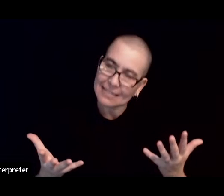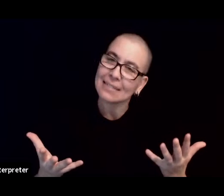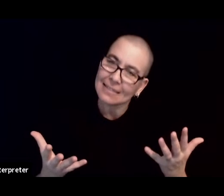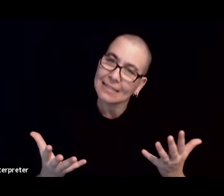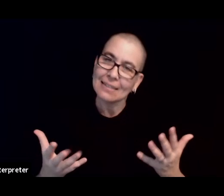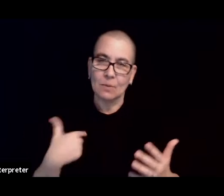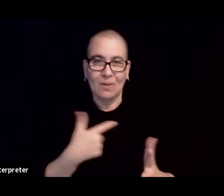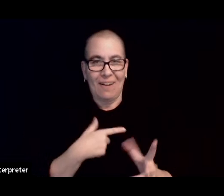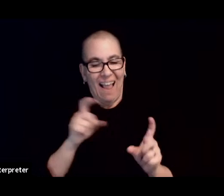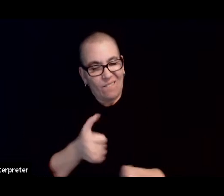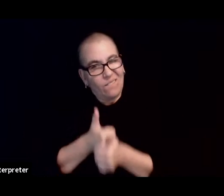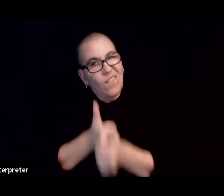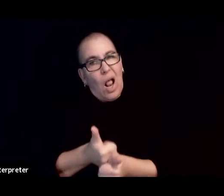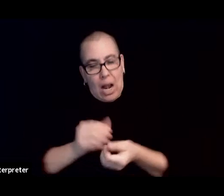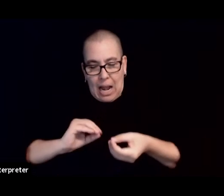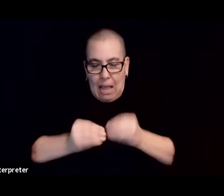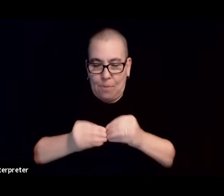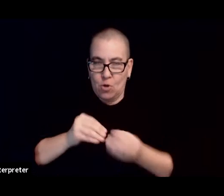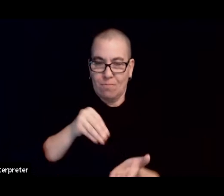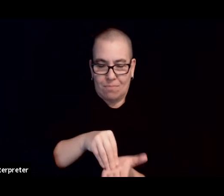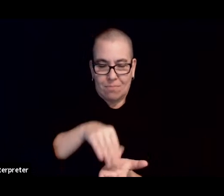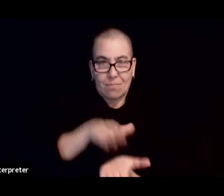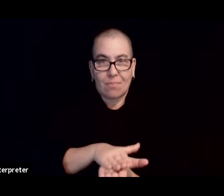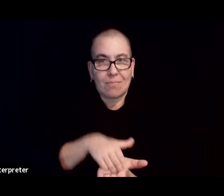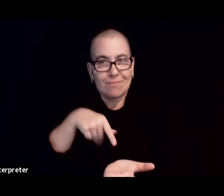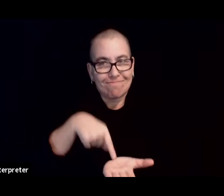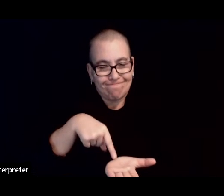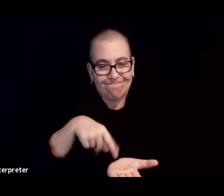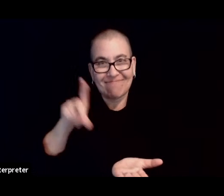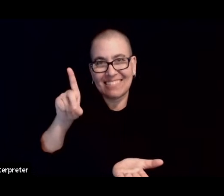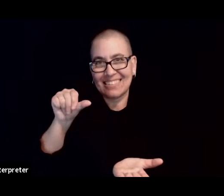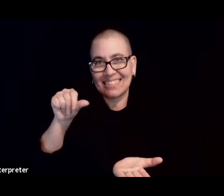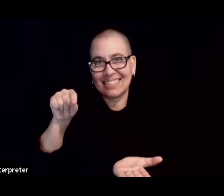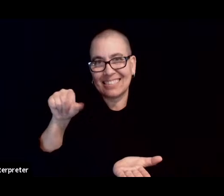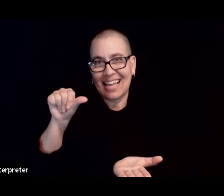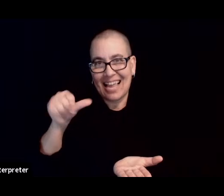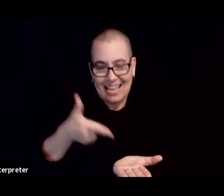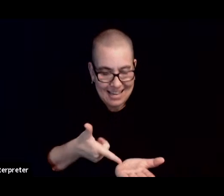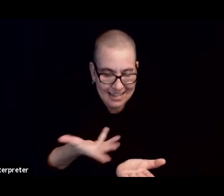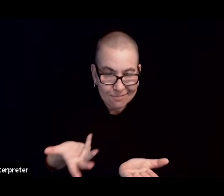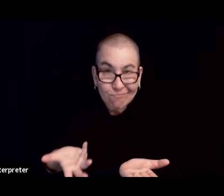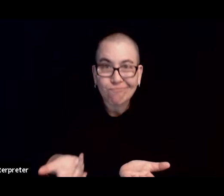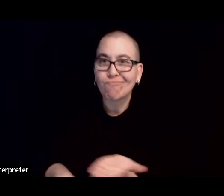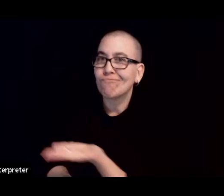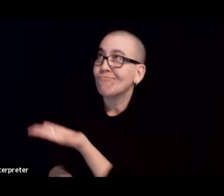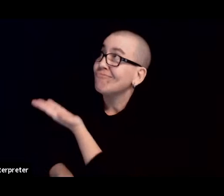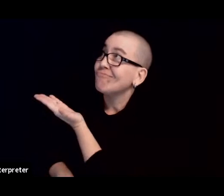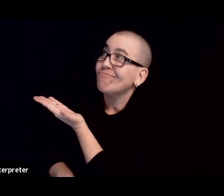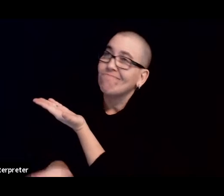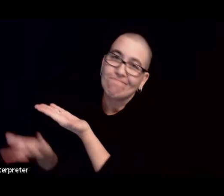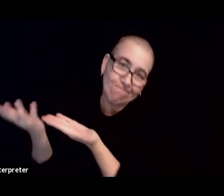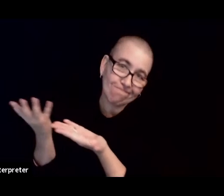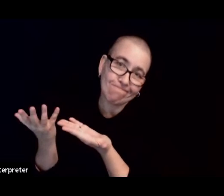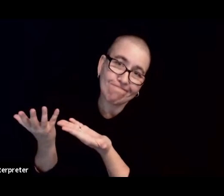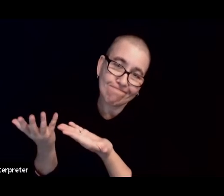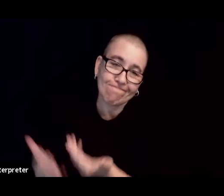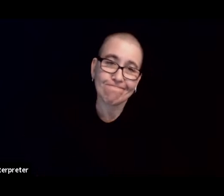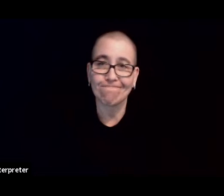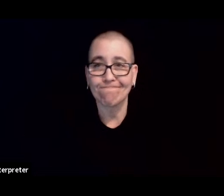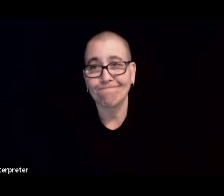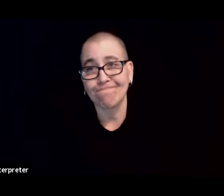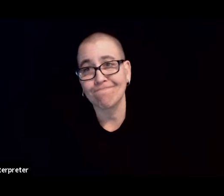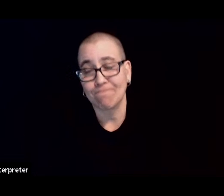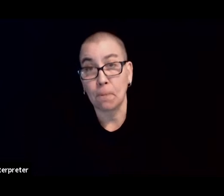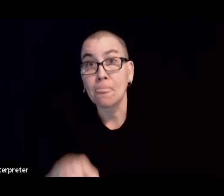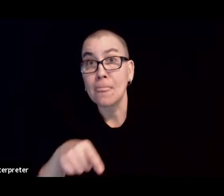parts of the country, but that's the data that we're currently using. So just to be clear, there might be, sorry, go ahead,